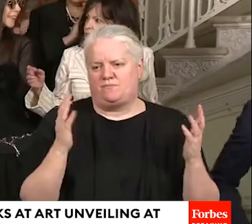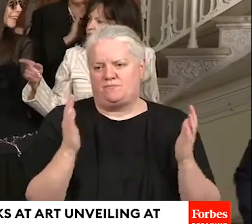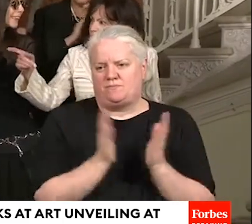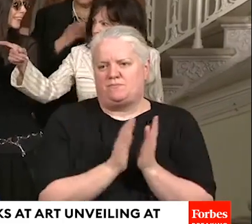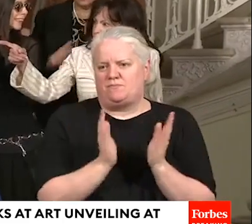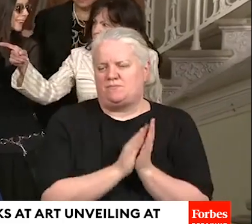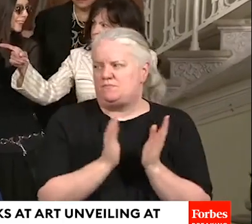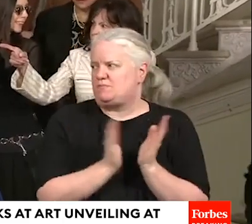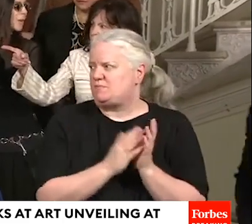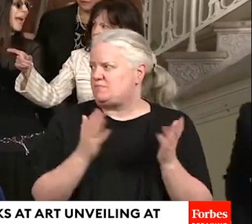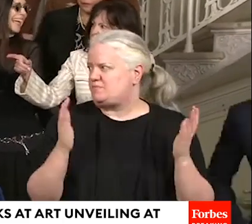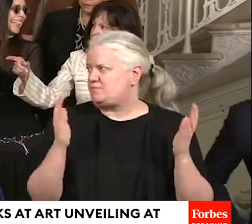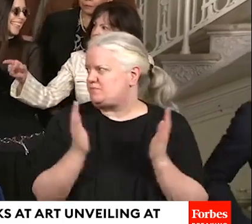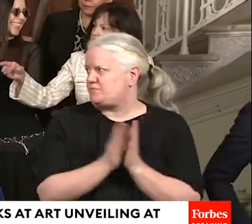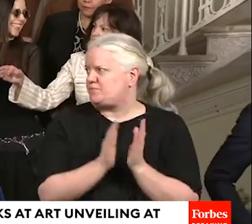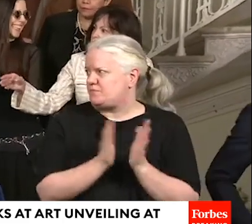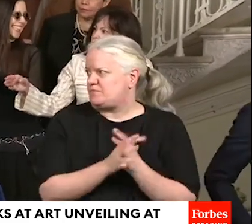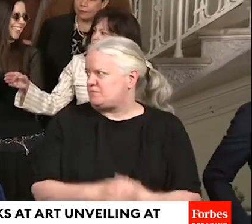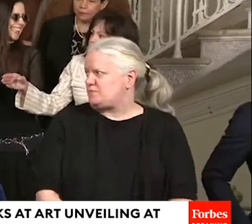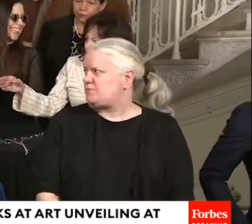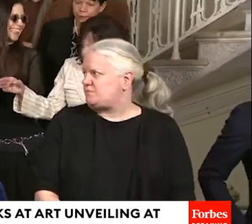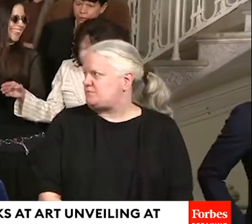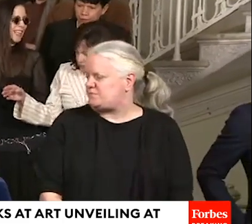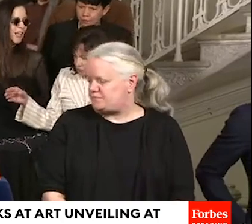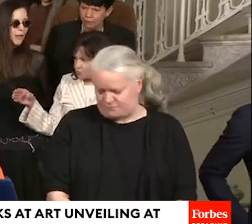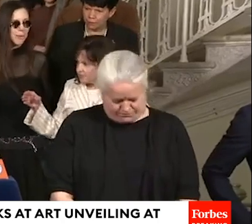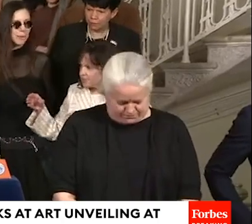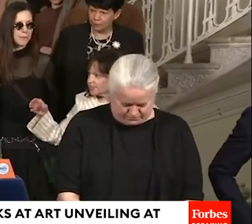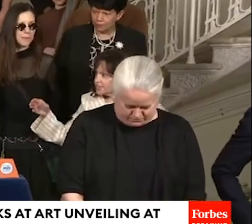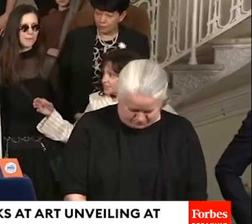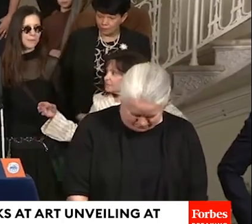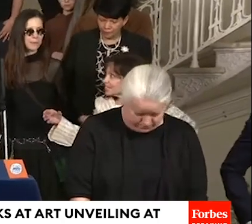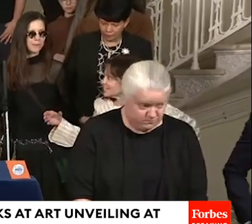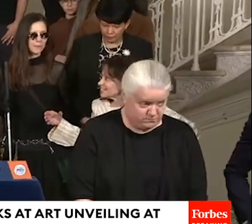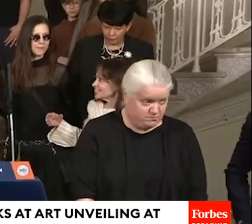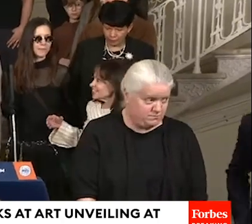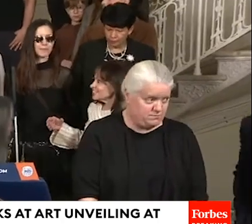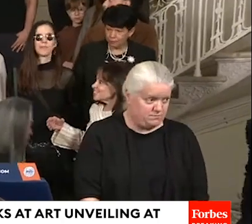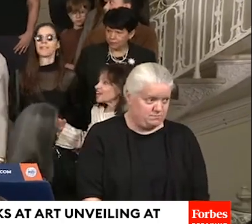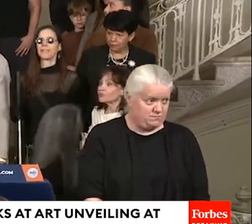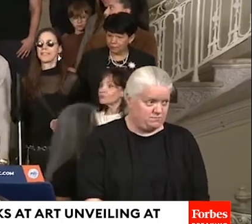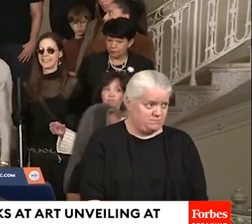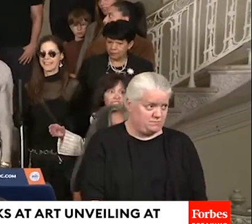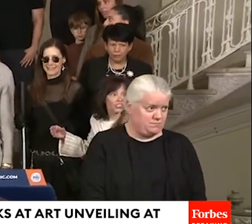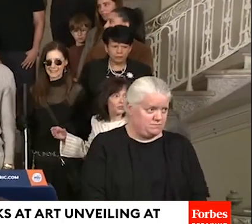Okay, so would you like to take pictures with the subjects?